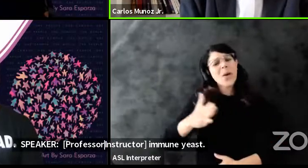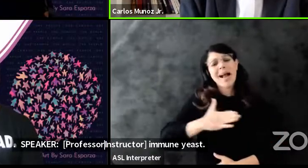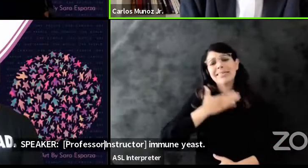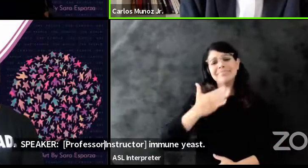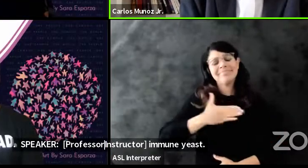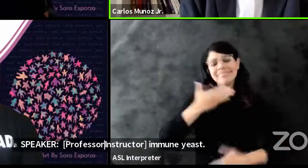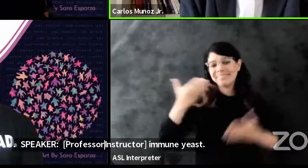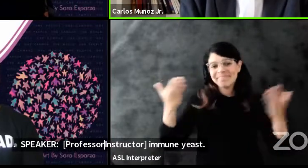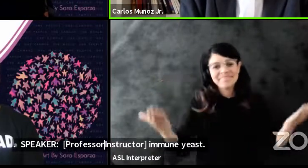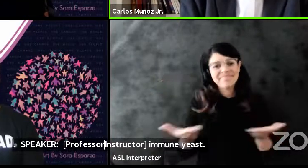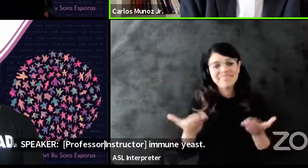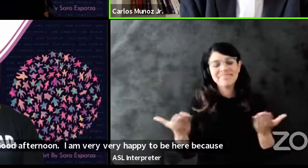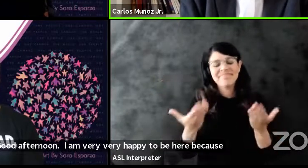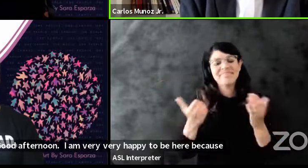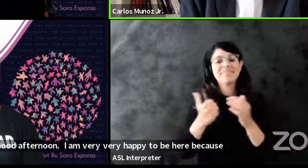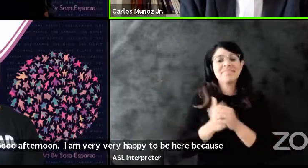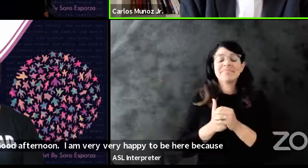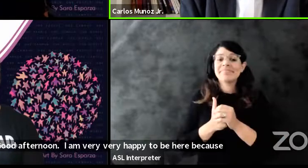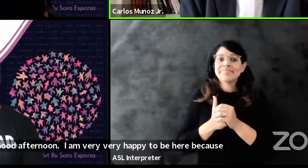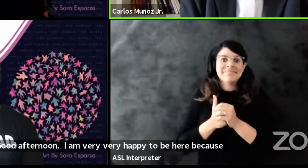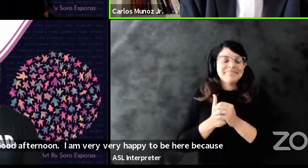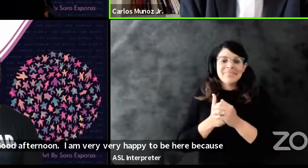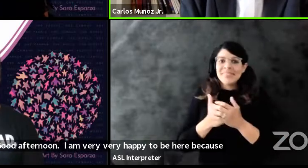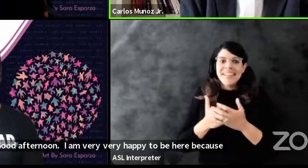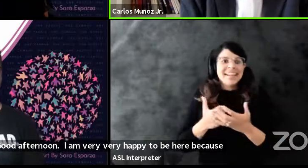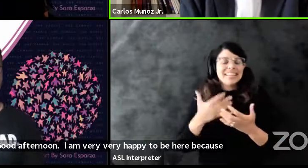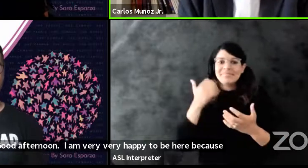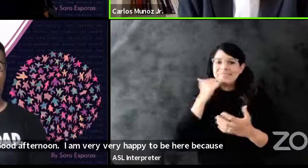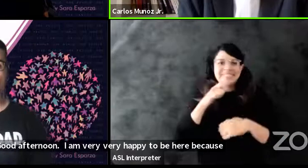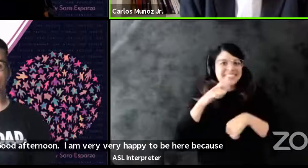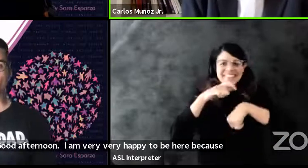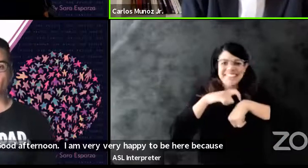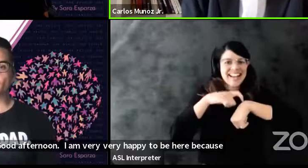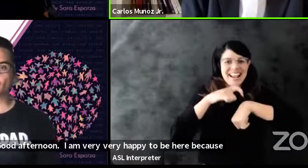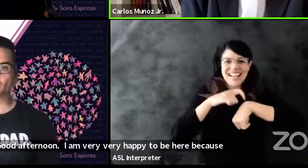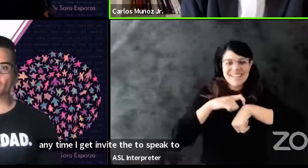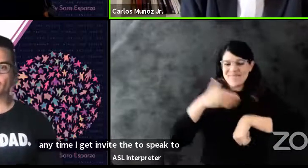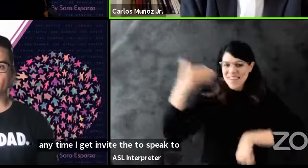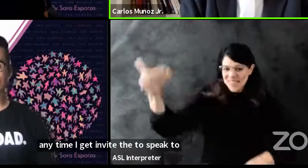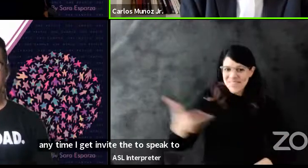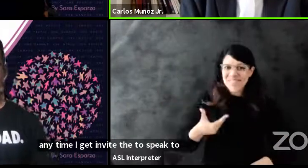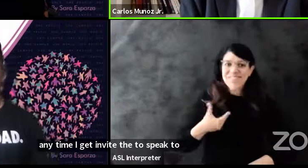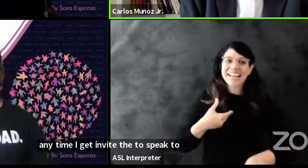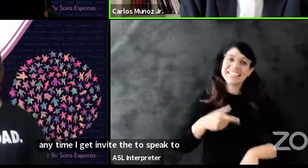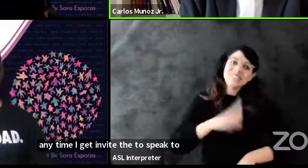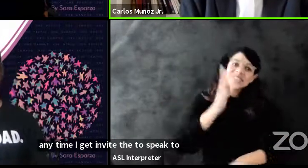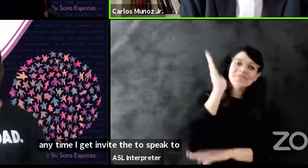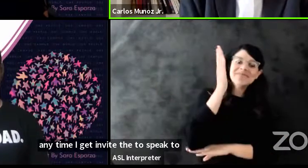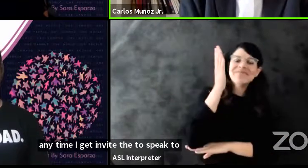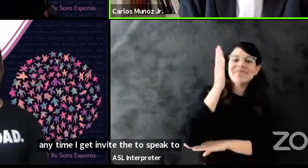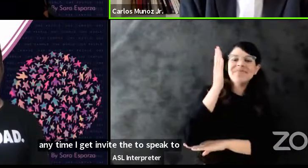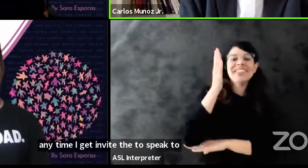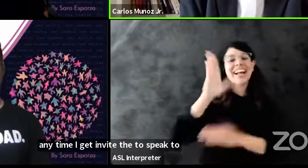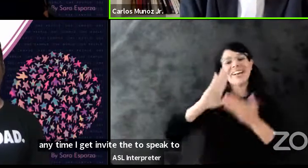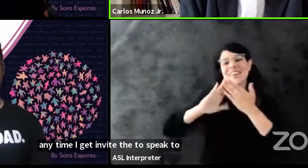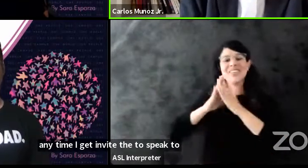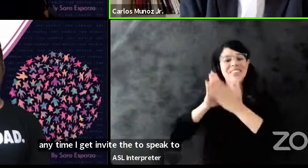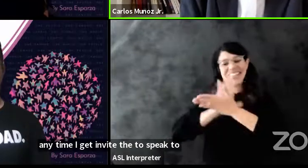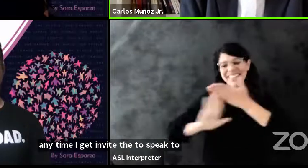to speak in a community college, I always say yes, unless I'm out of town or out of the